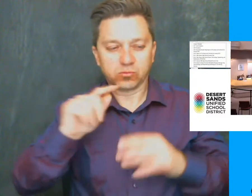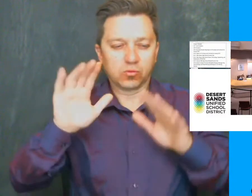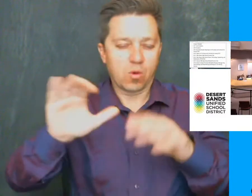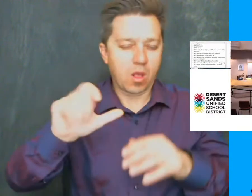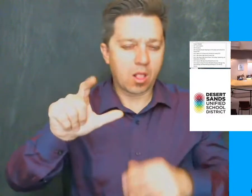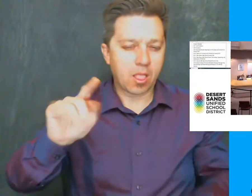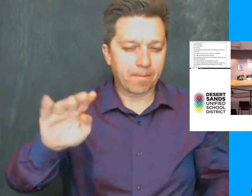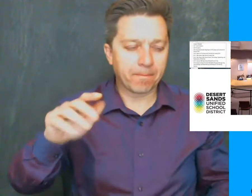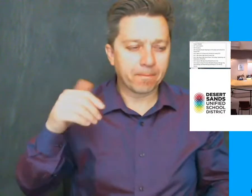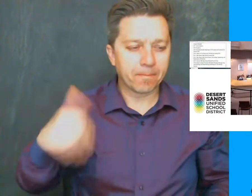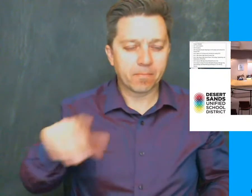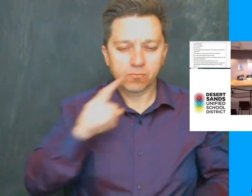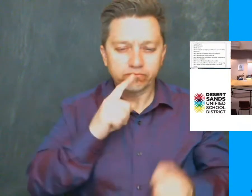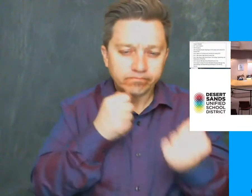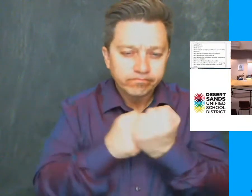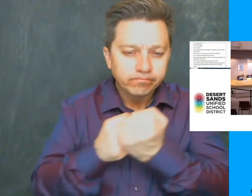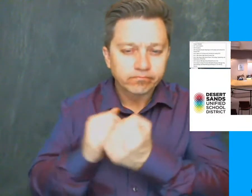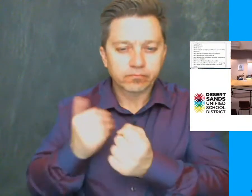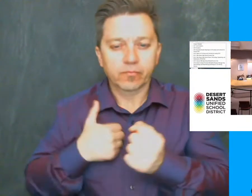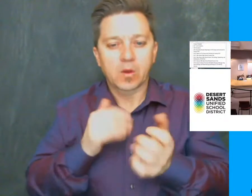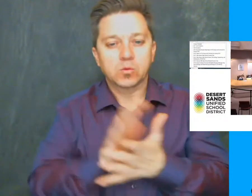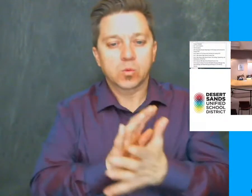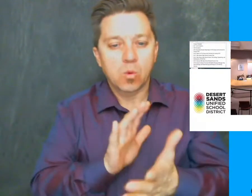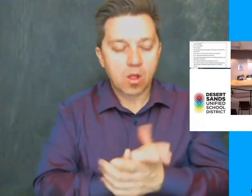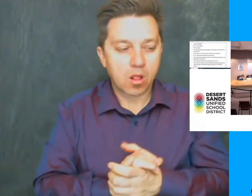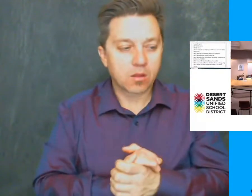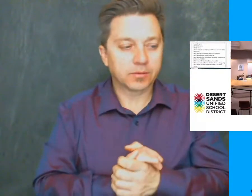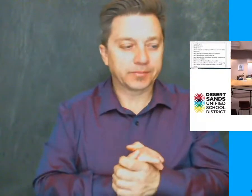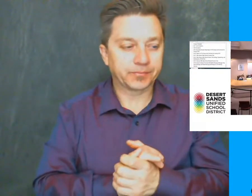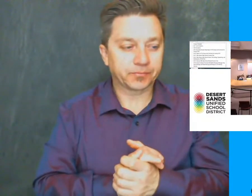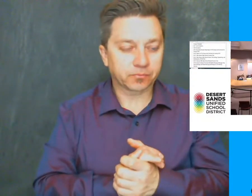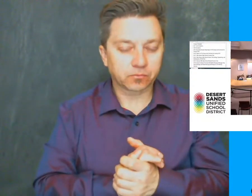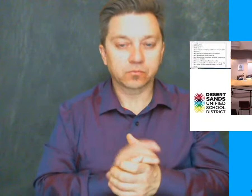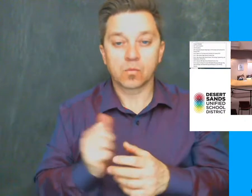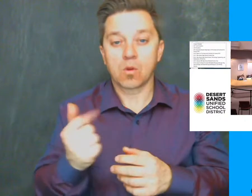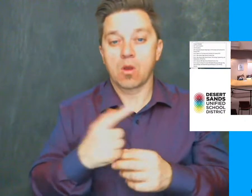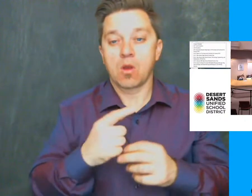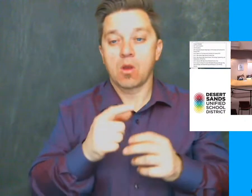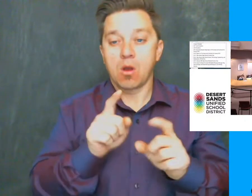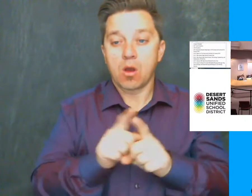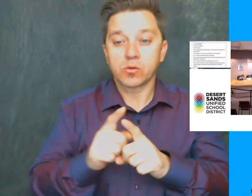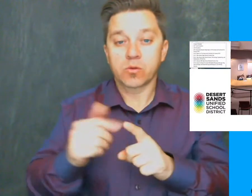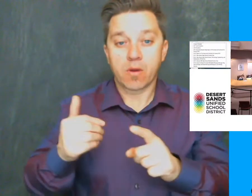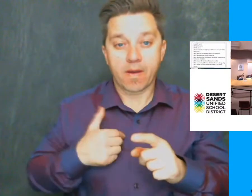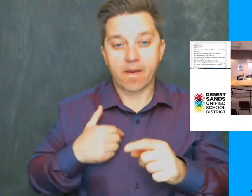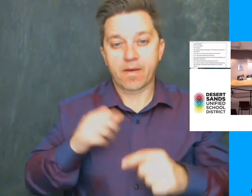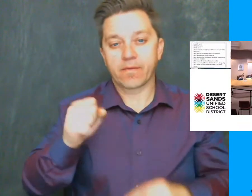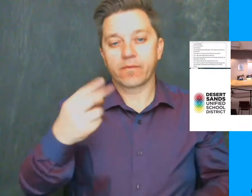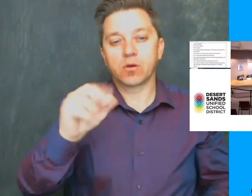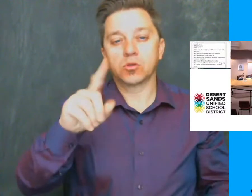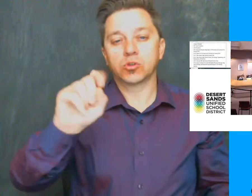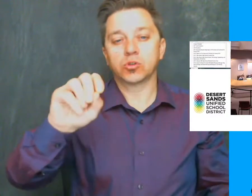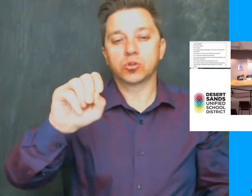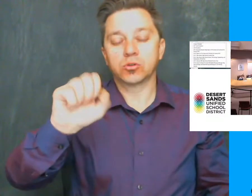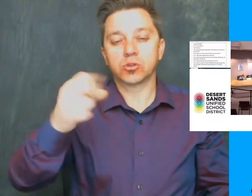and so supportive of our schools. And you also have Shadow Hills